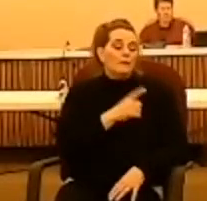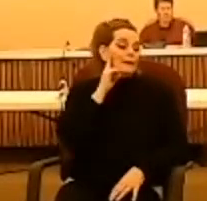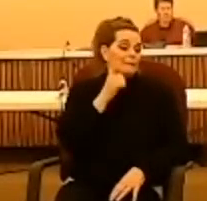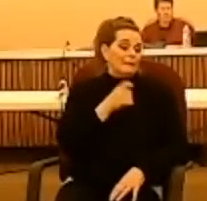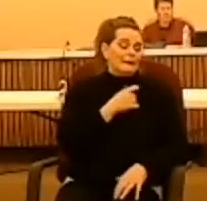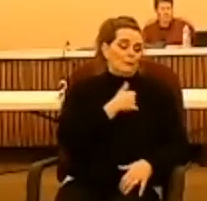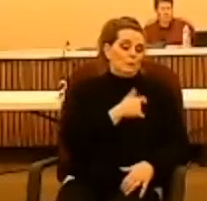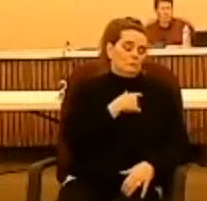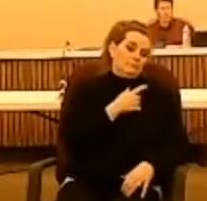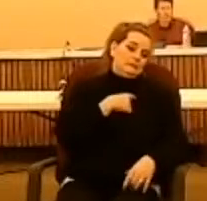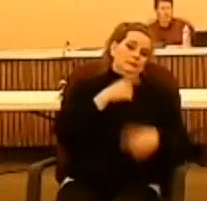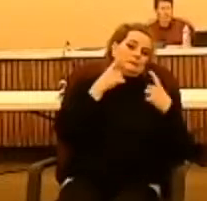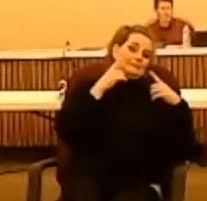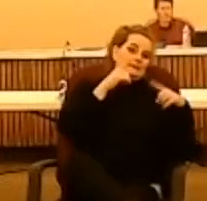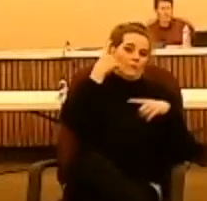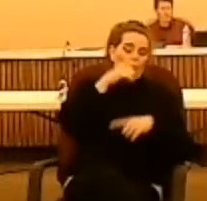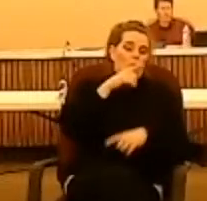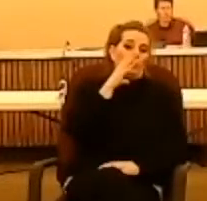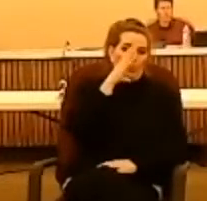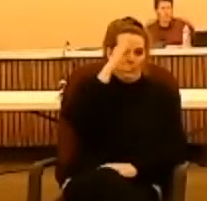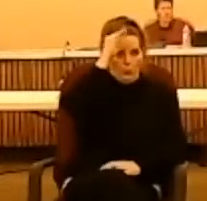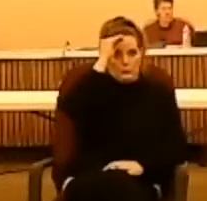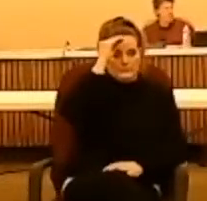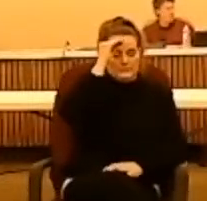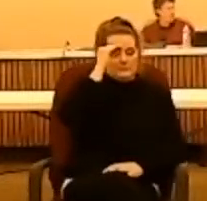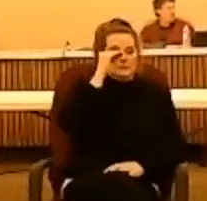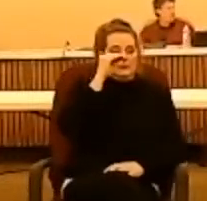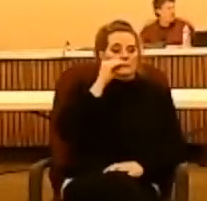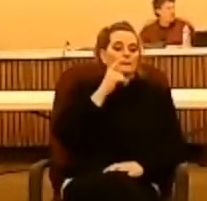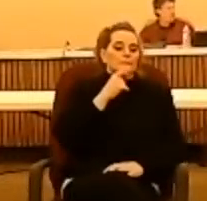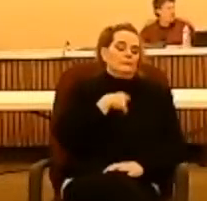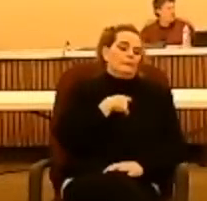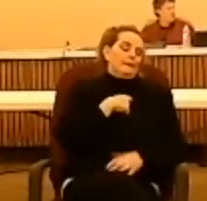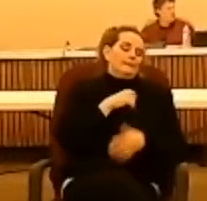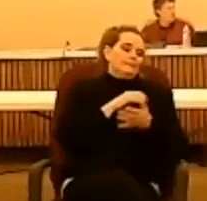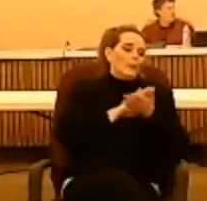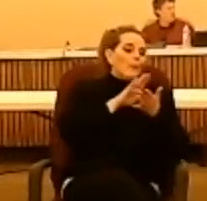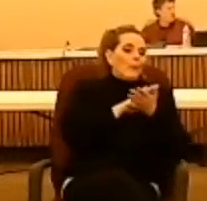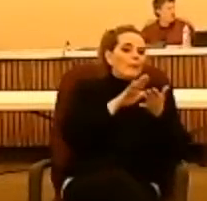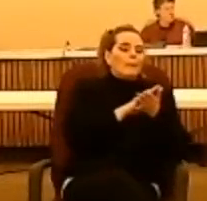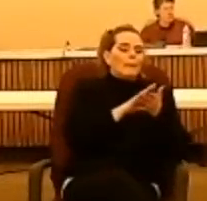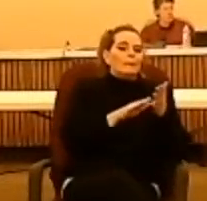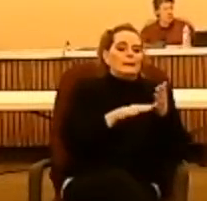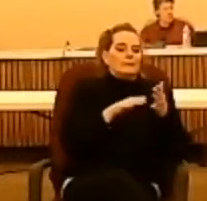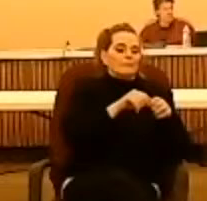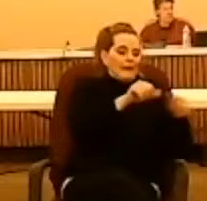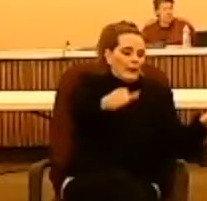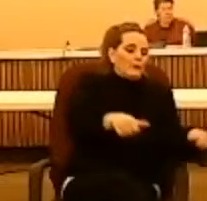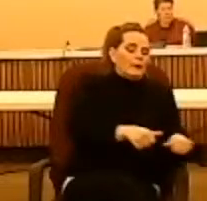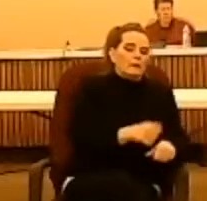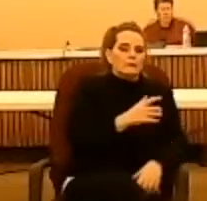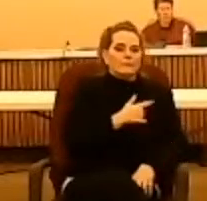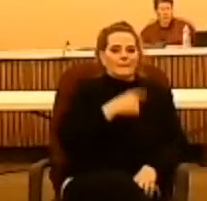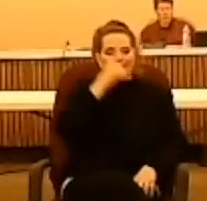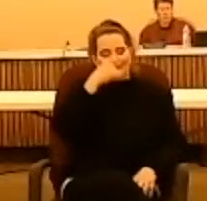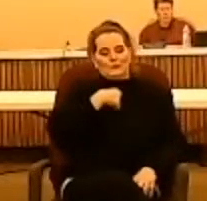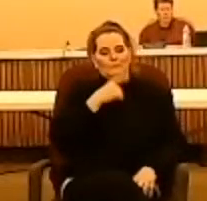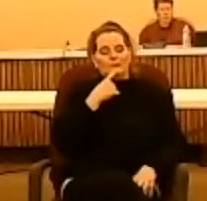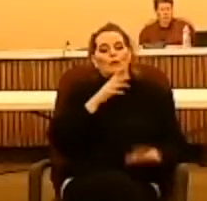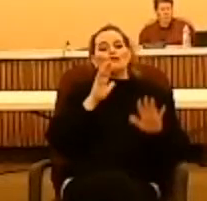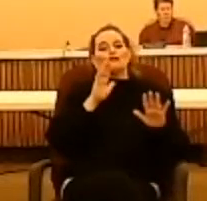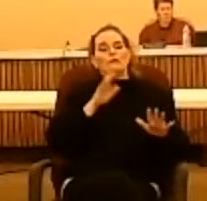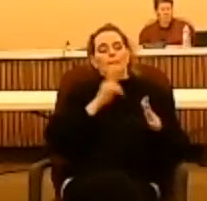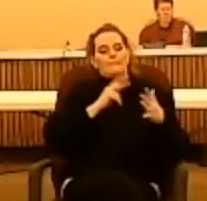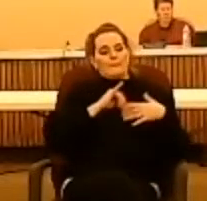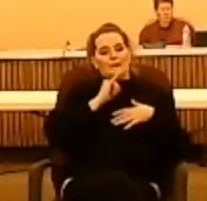for the boys to do a bunch of the brush clearing and stuff like that. They think it would be a great project for them. And there